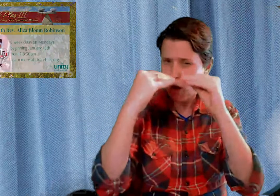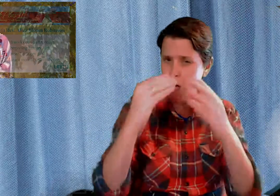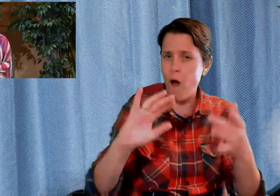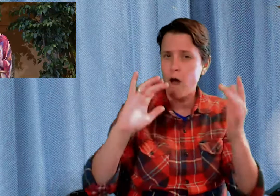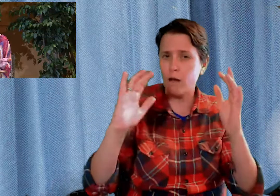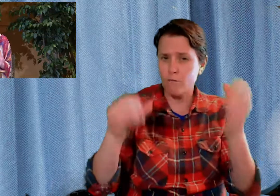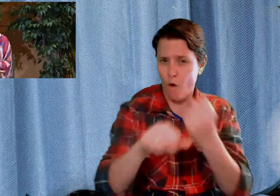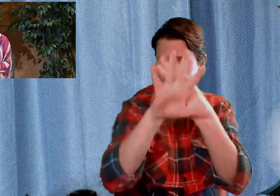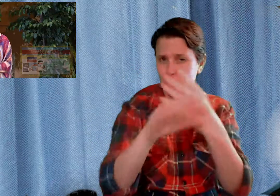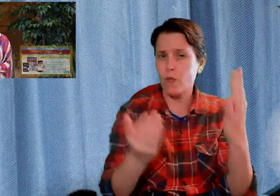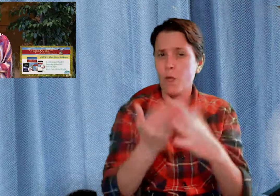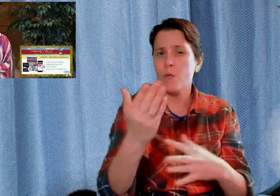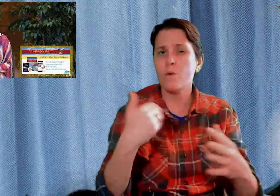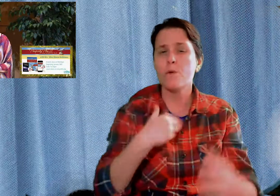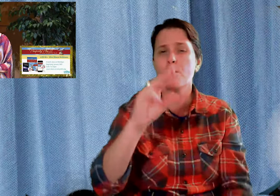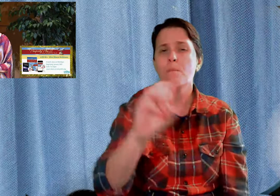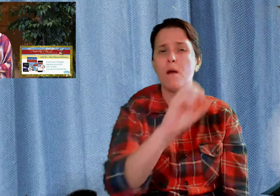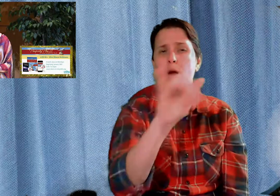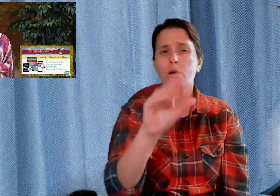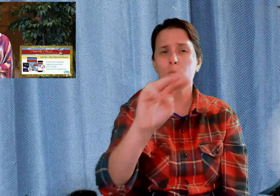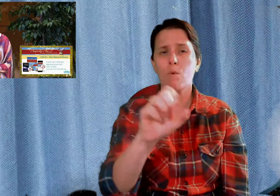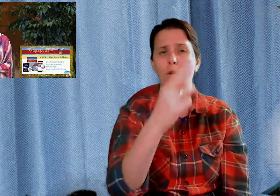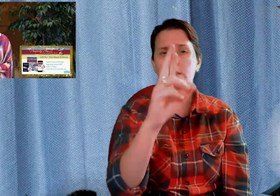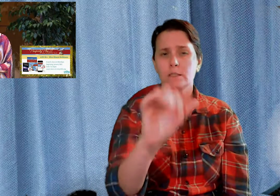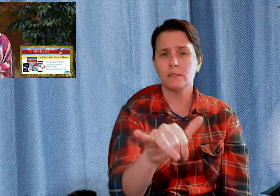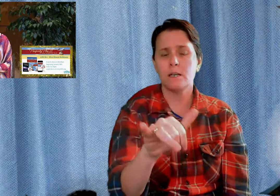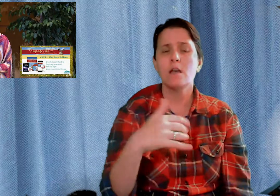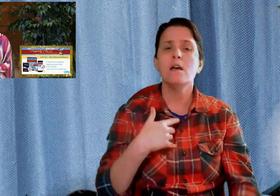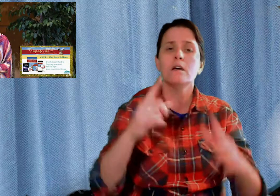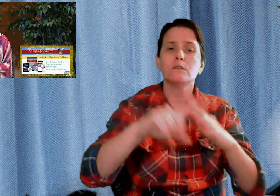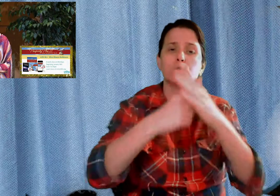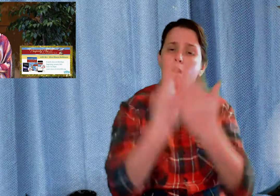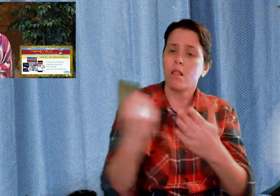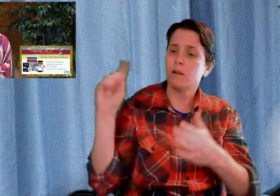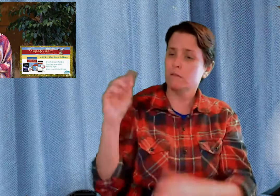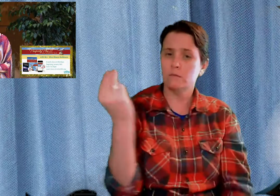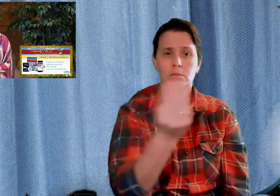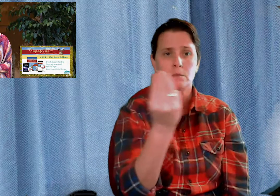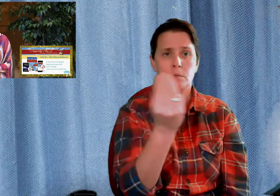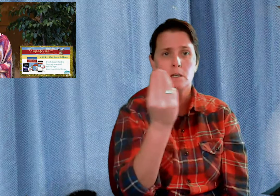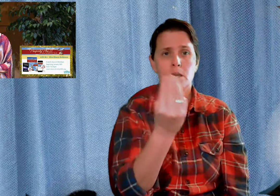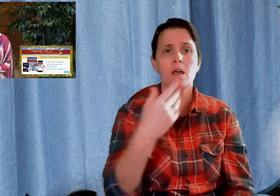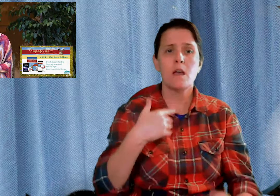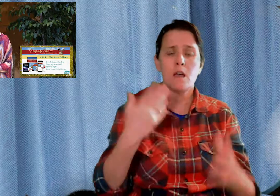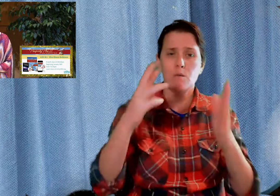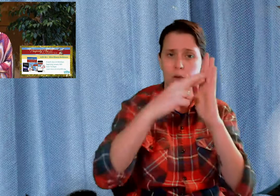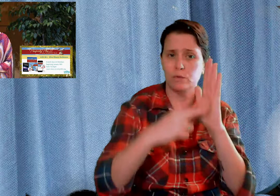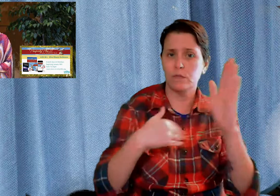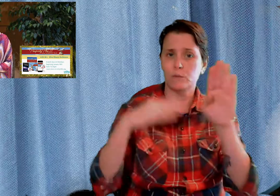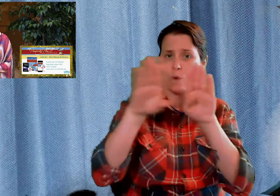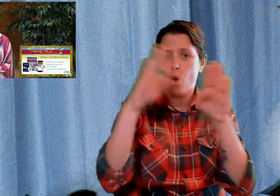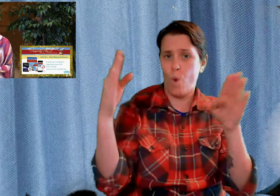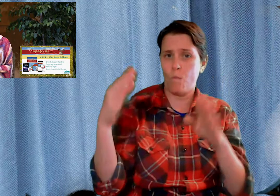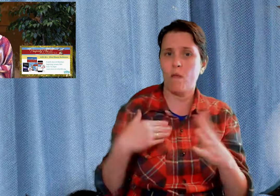class began last Monday, and it will run for another 7 more weeks, with registration open through tomorrow.